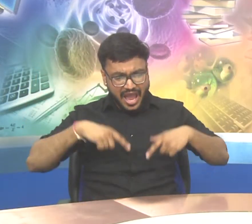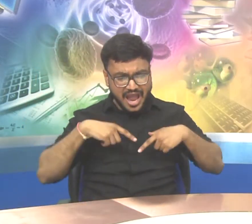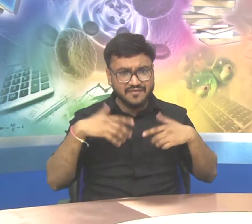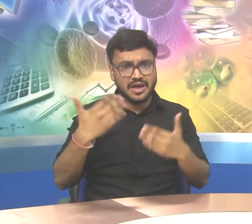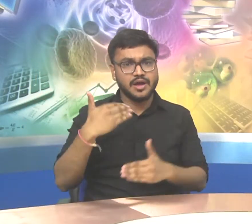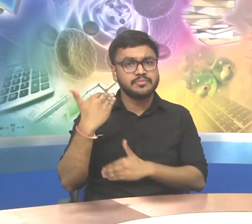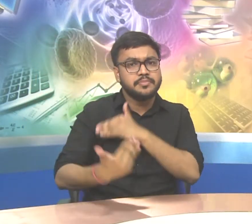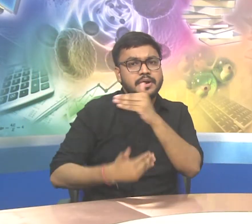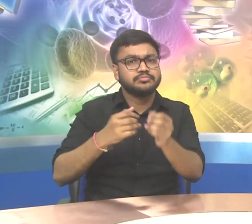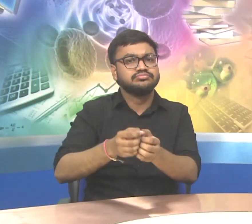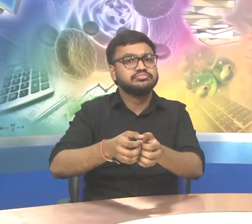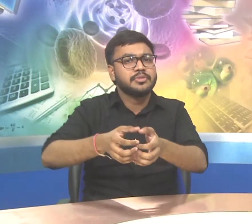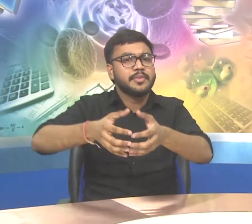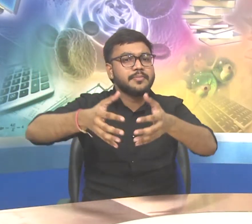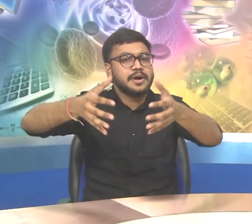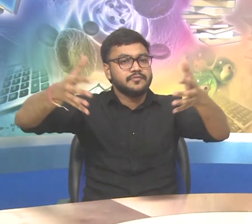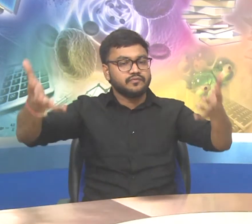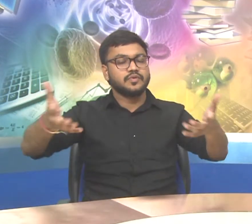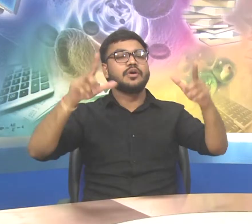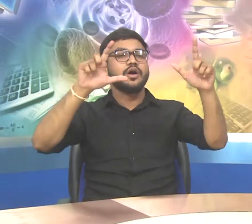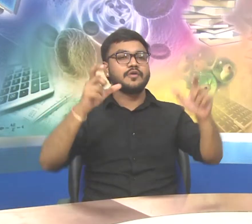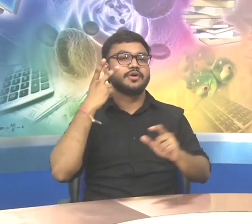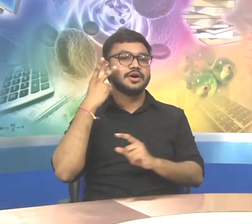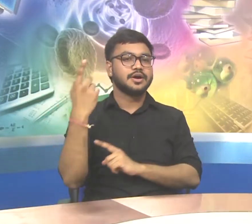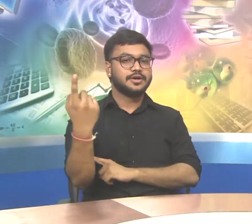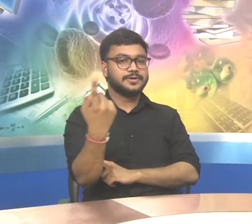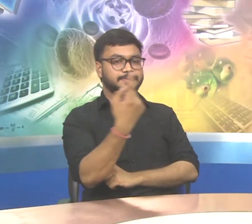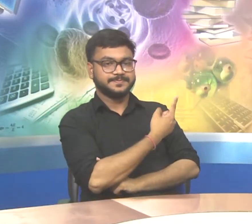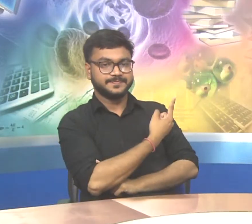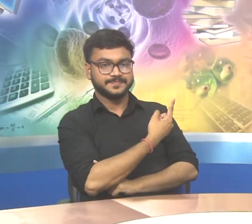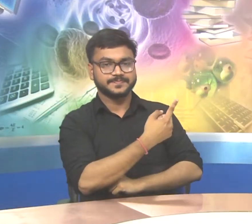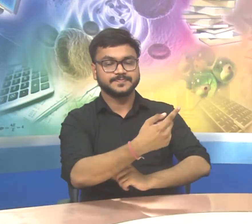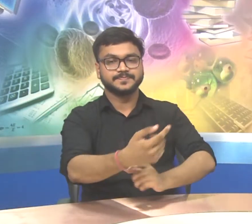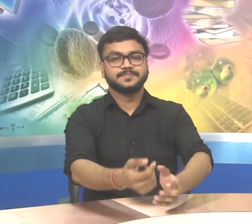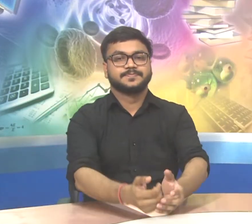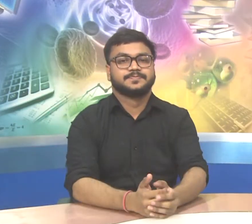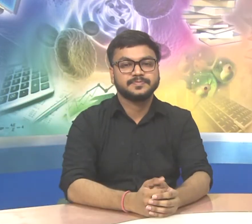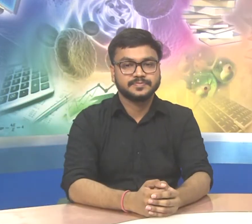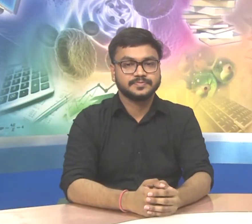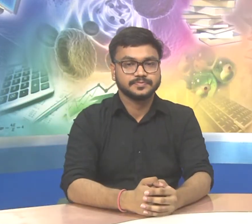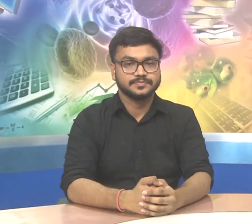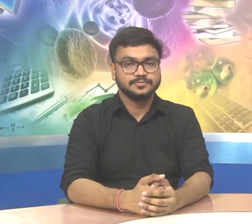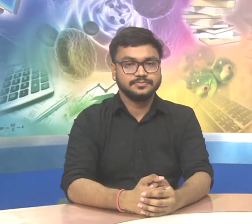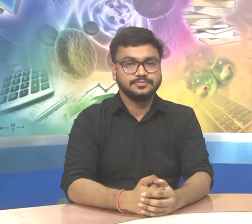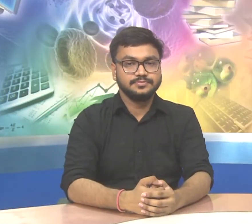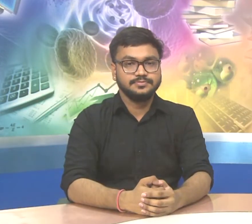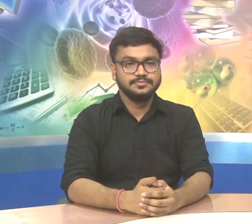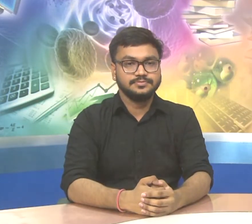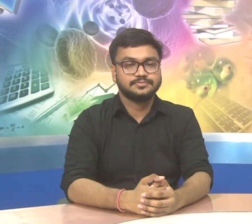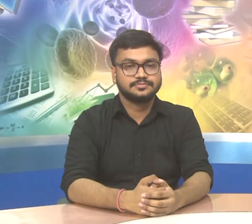life, and how human developed over time.